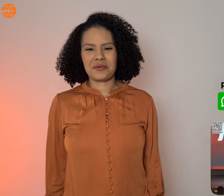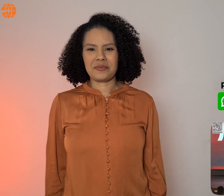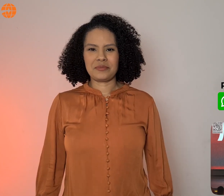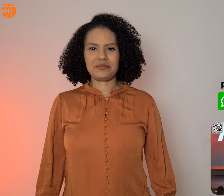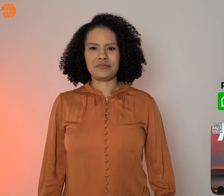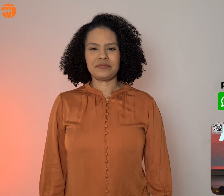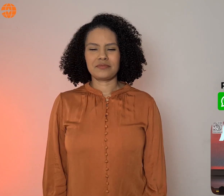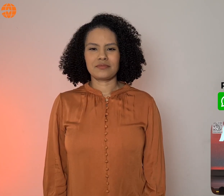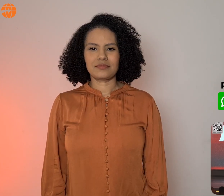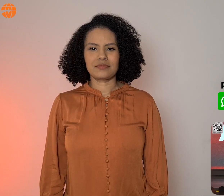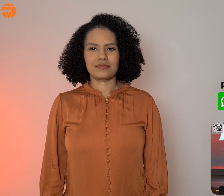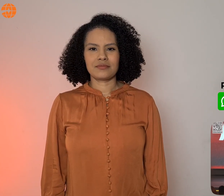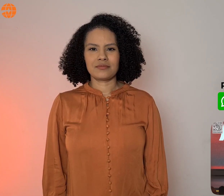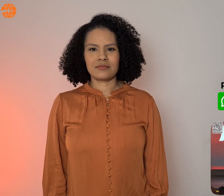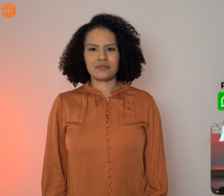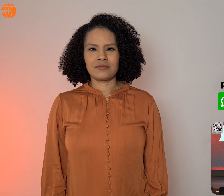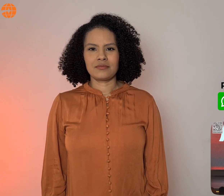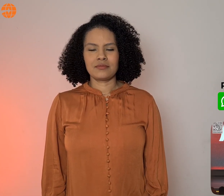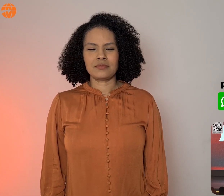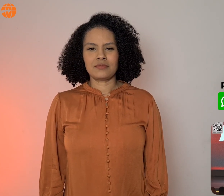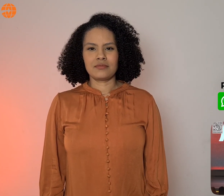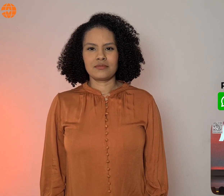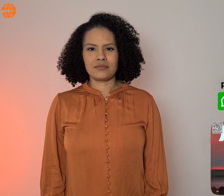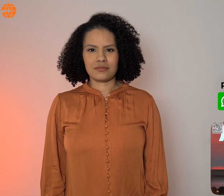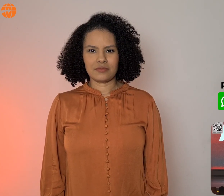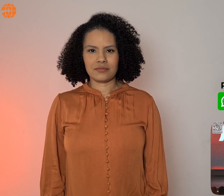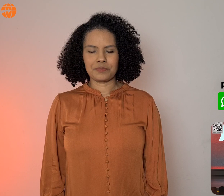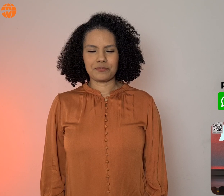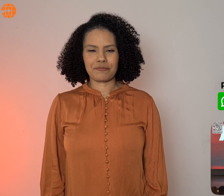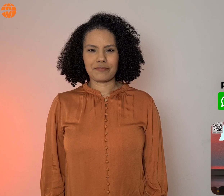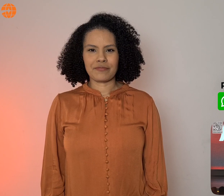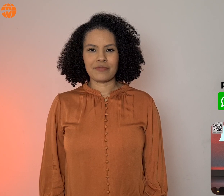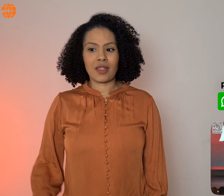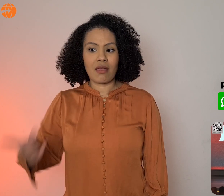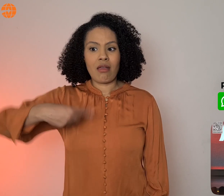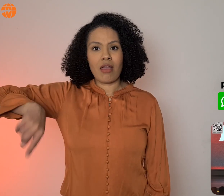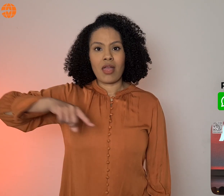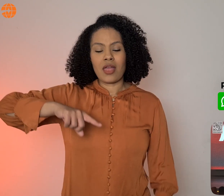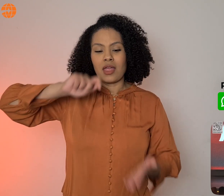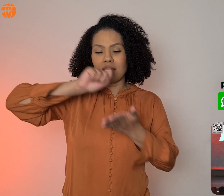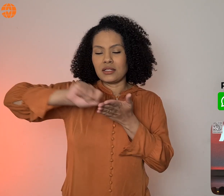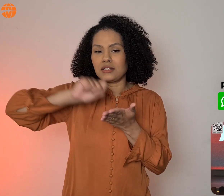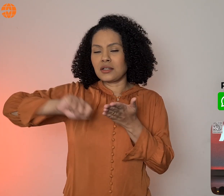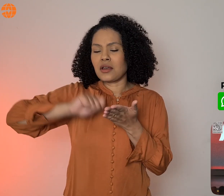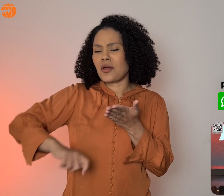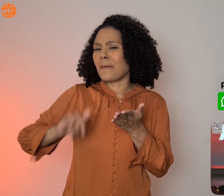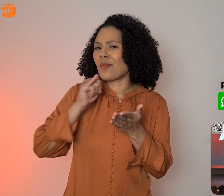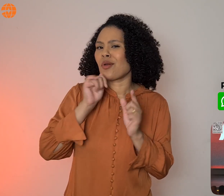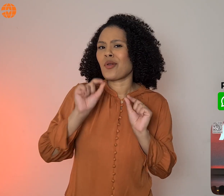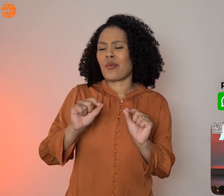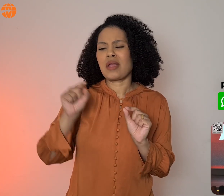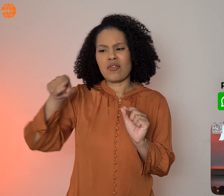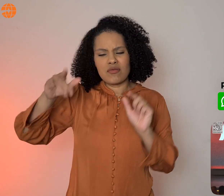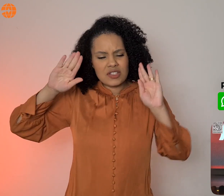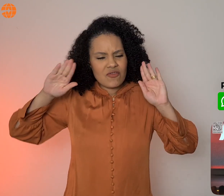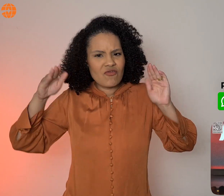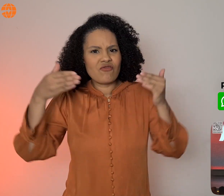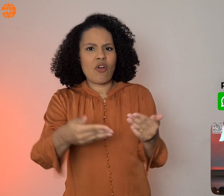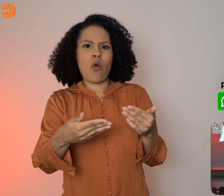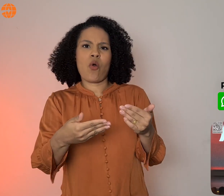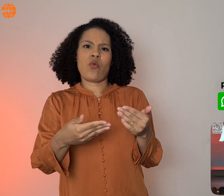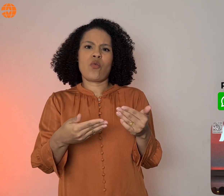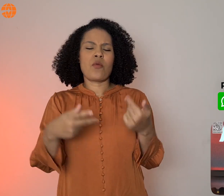having your quiet time and make sure you're a leader in your family and make sure you're sharing your faith and reading your Bible. Então eles estavam ali, olha, continue, se